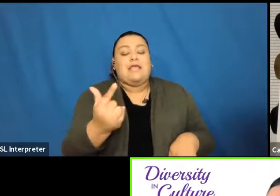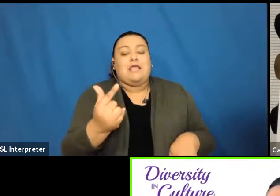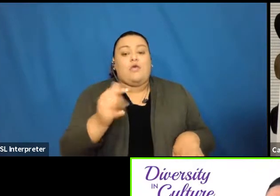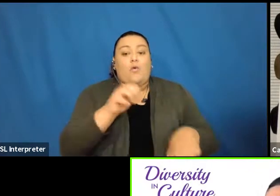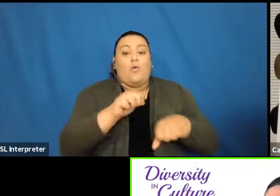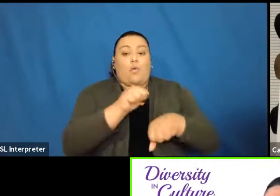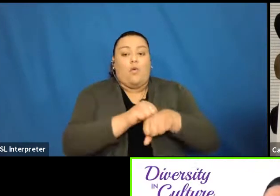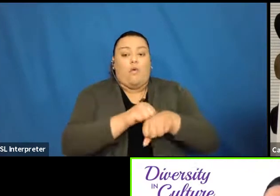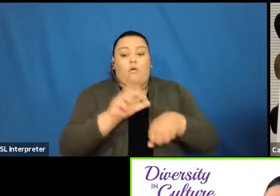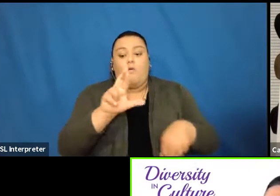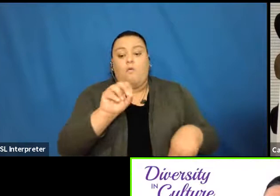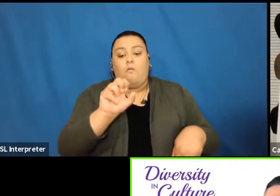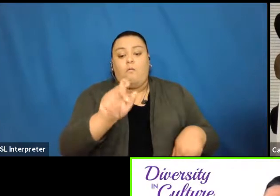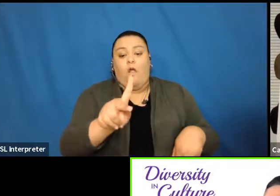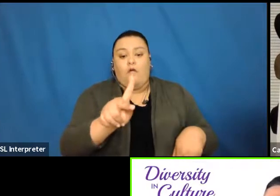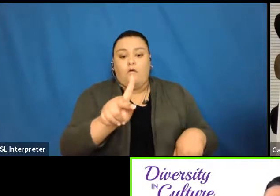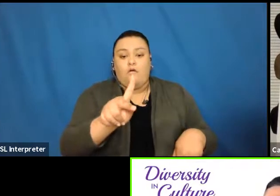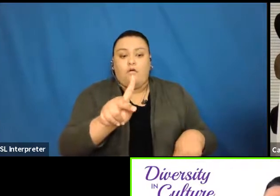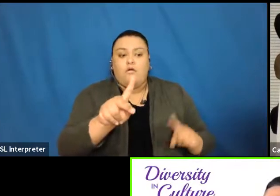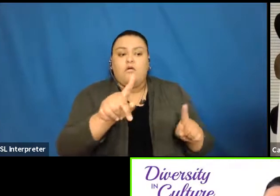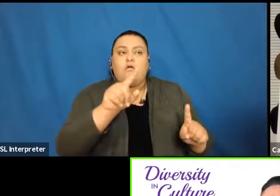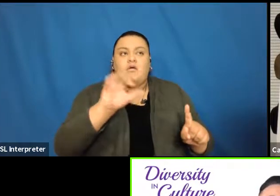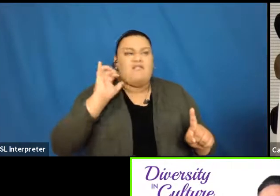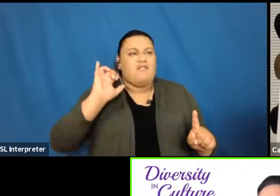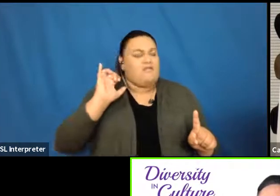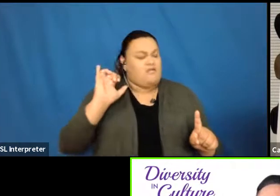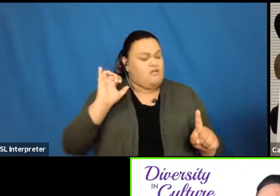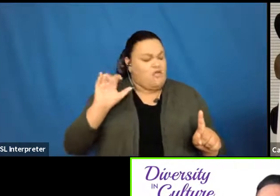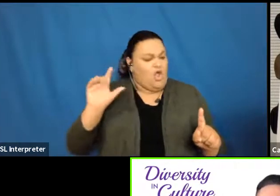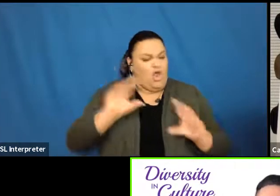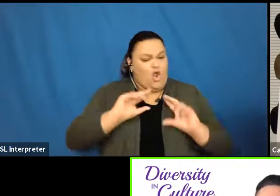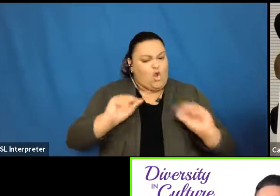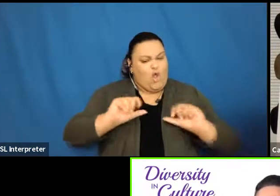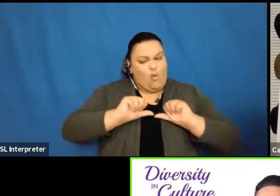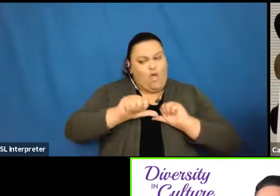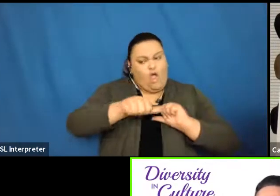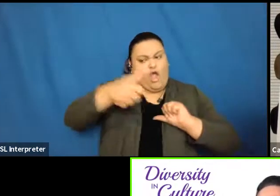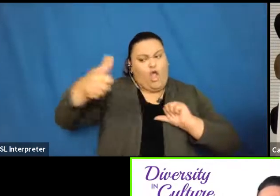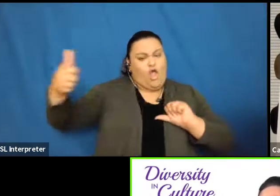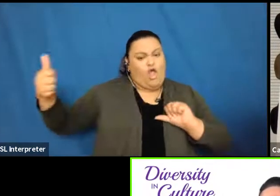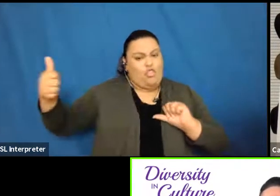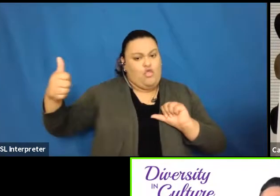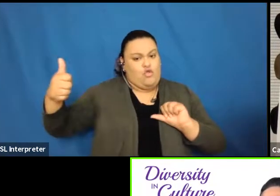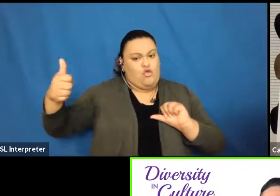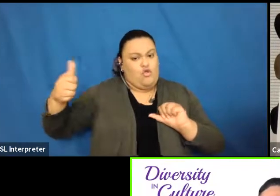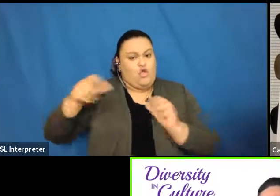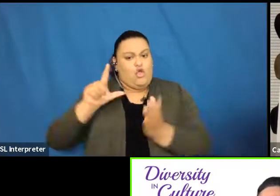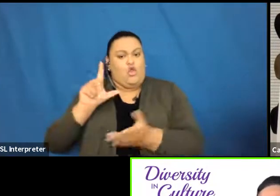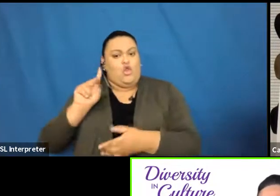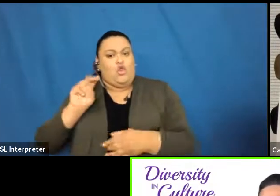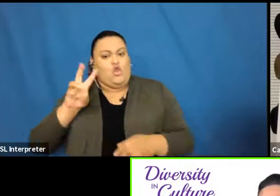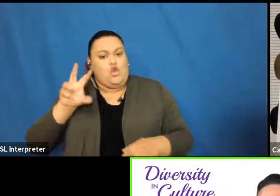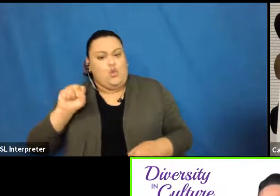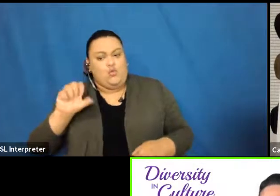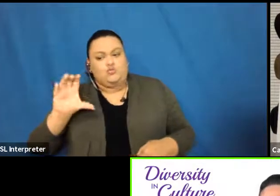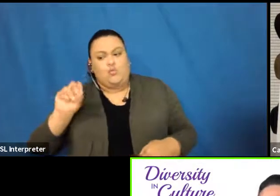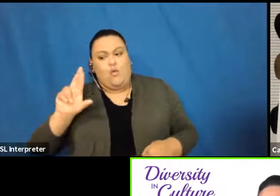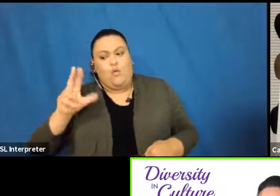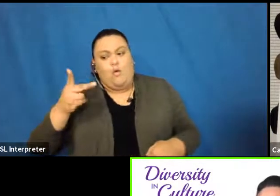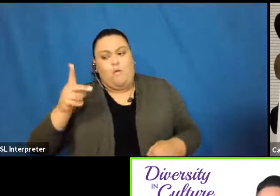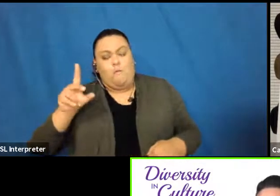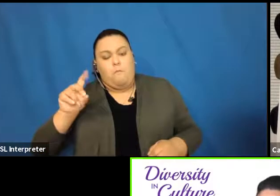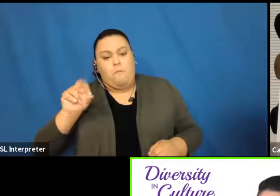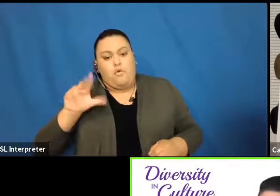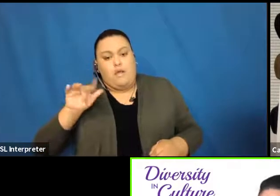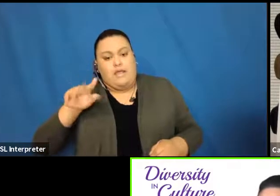know, no other major corporation or corporate news is talking about Standing Rock, because the corporate media is all about